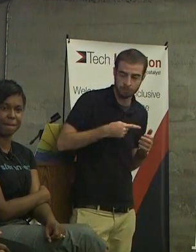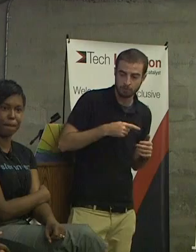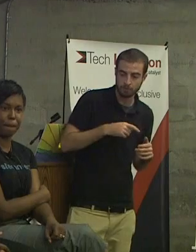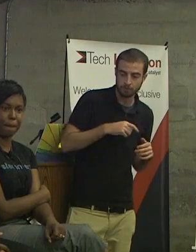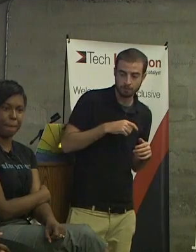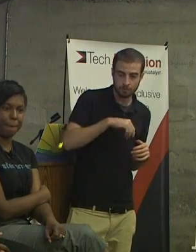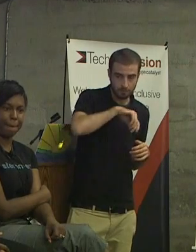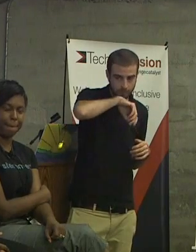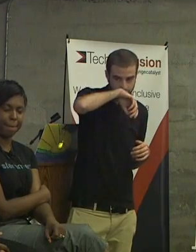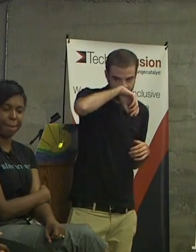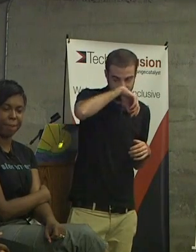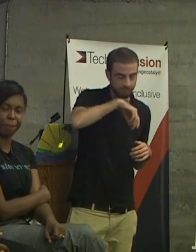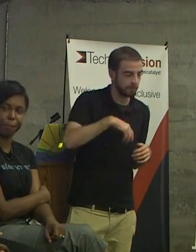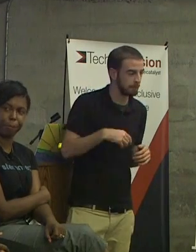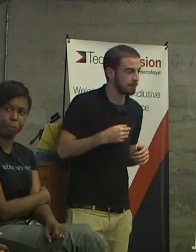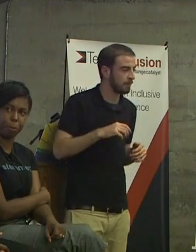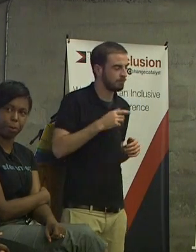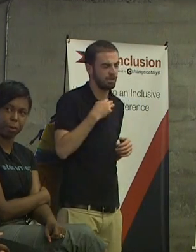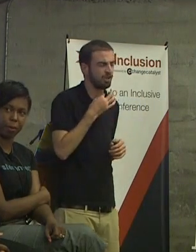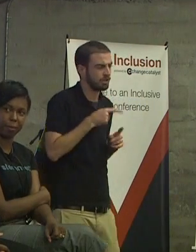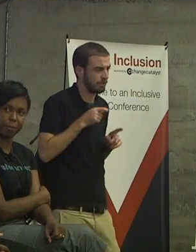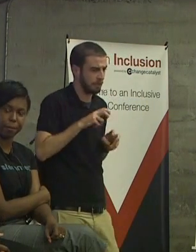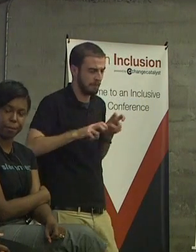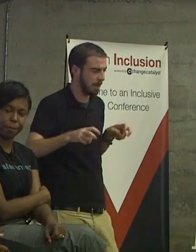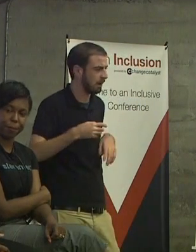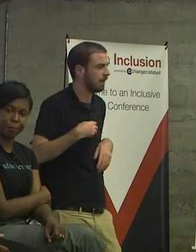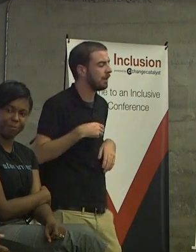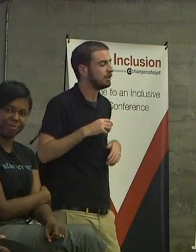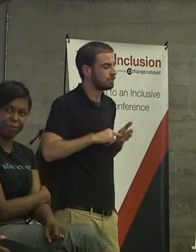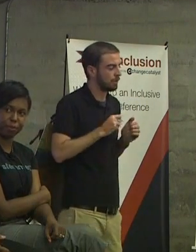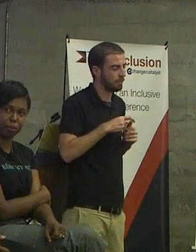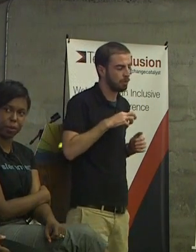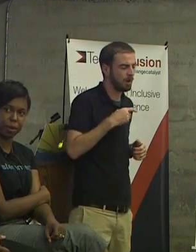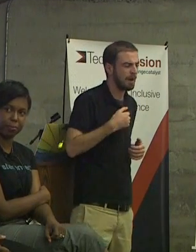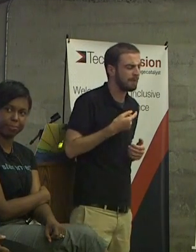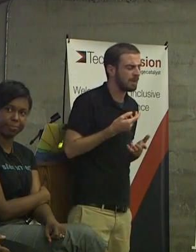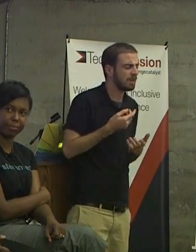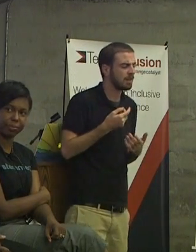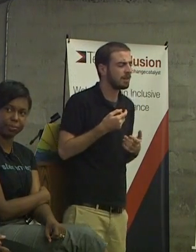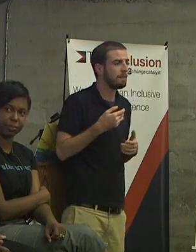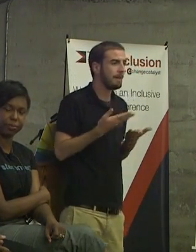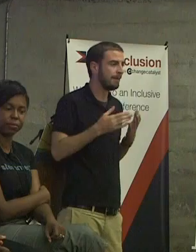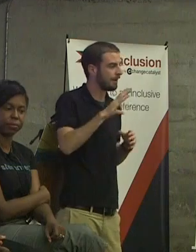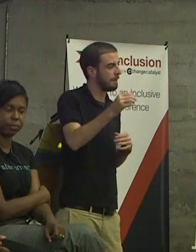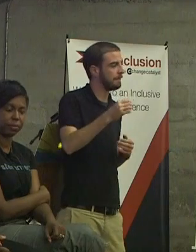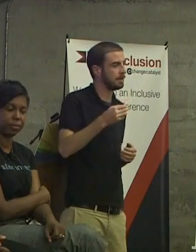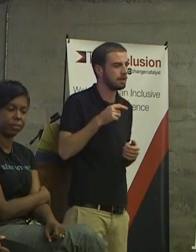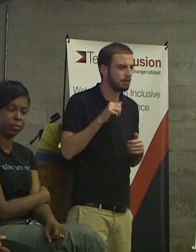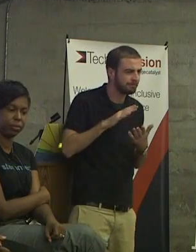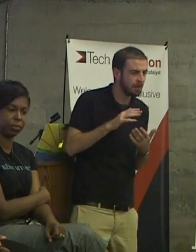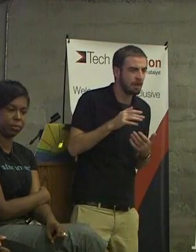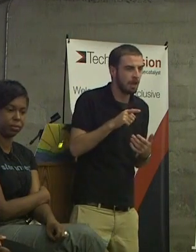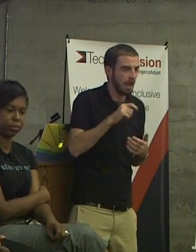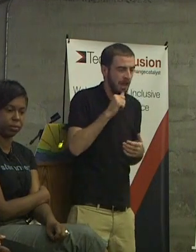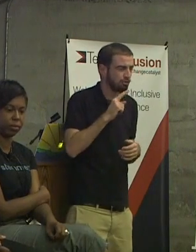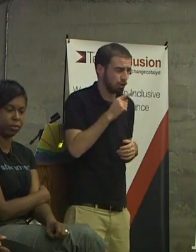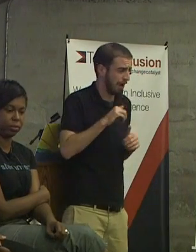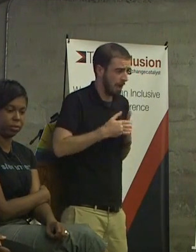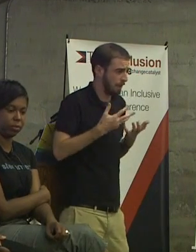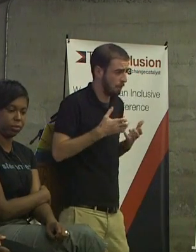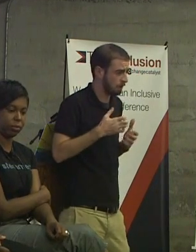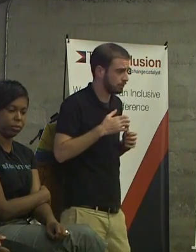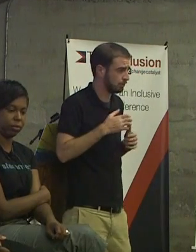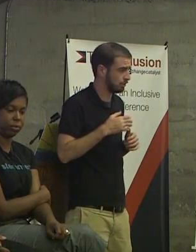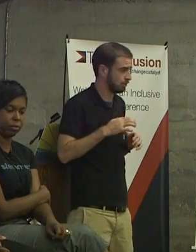company, do you make kind of, you know, maybe the company isn't so sure how it wants to invest around diversity yet. Do you make a business case for